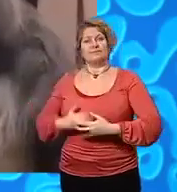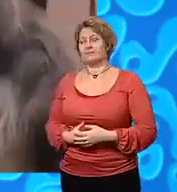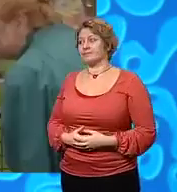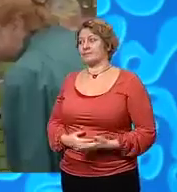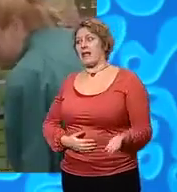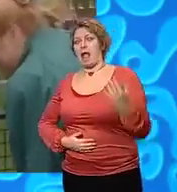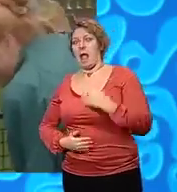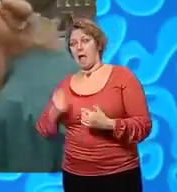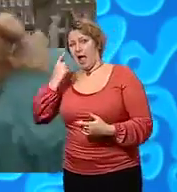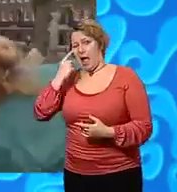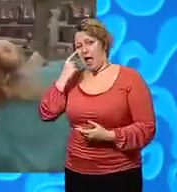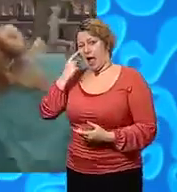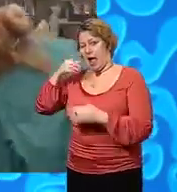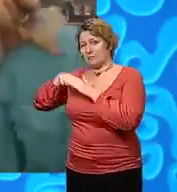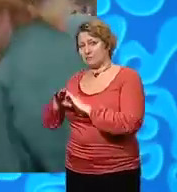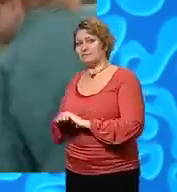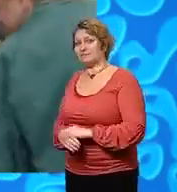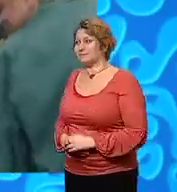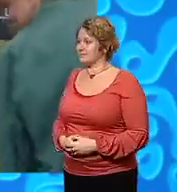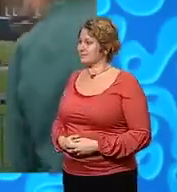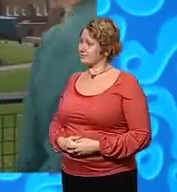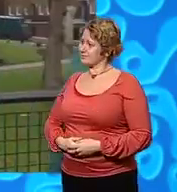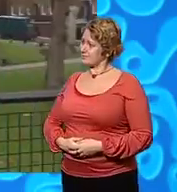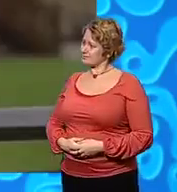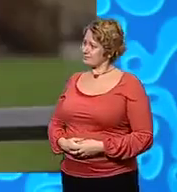Come on, let's go and see.